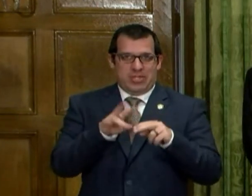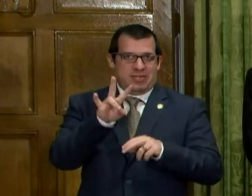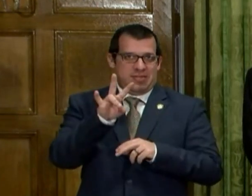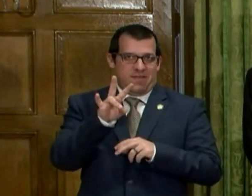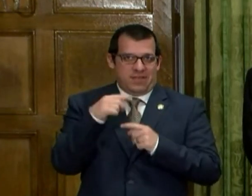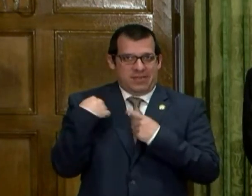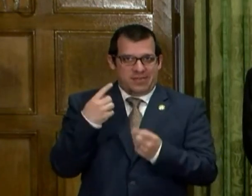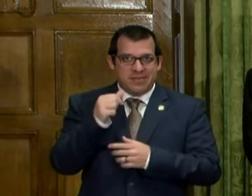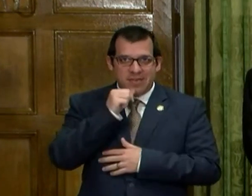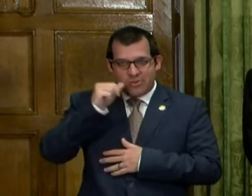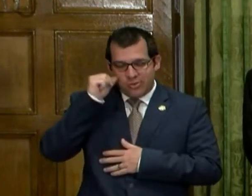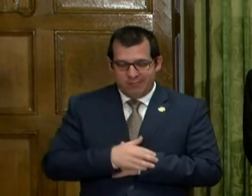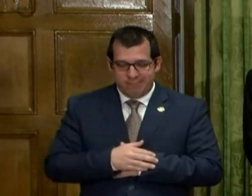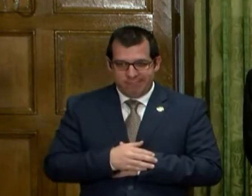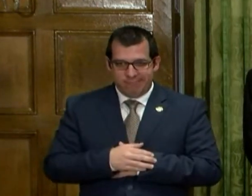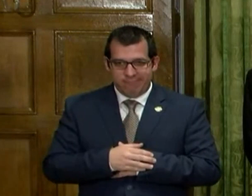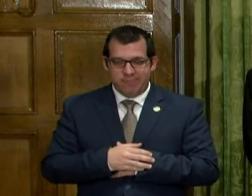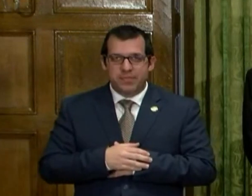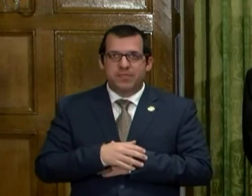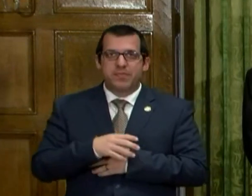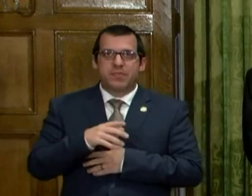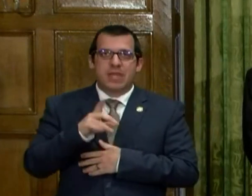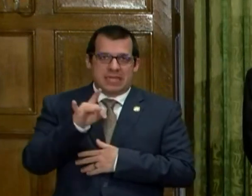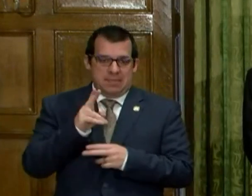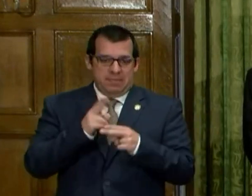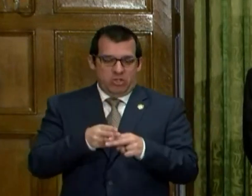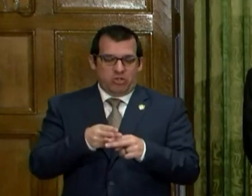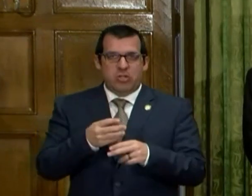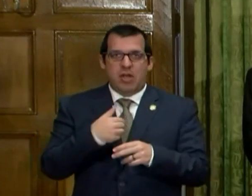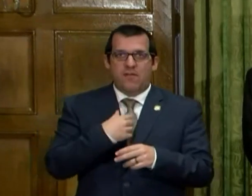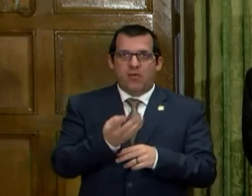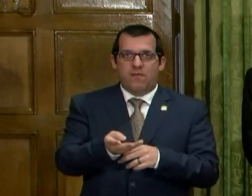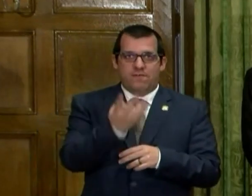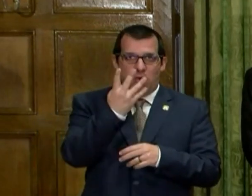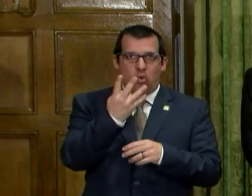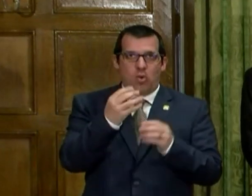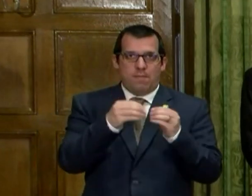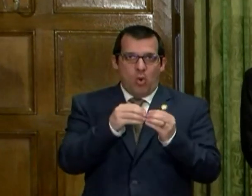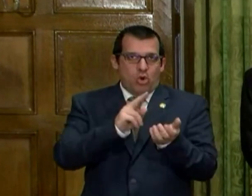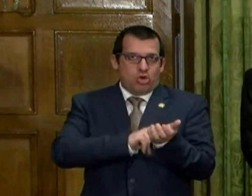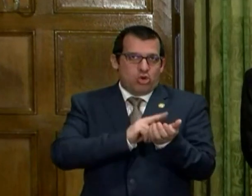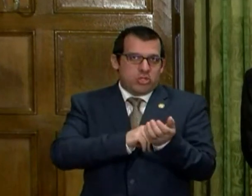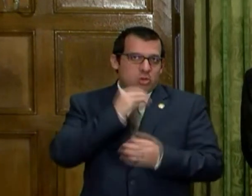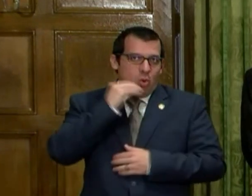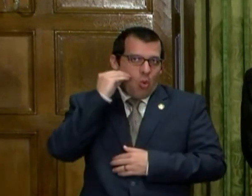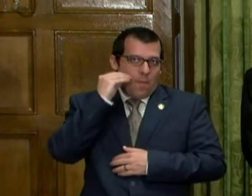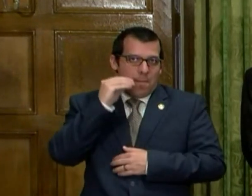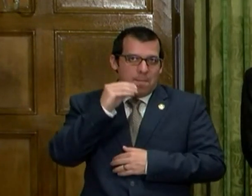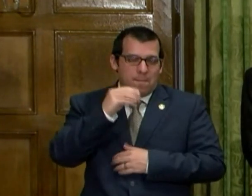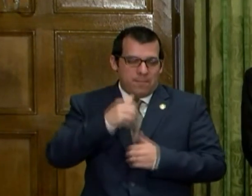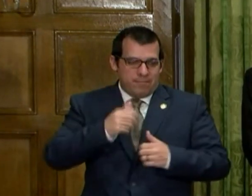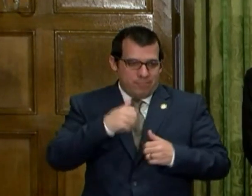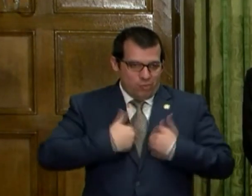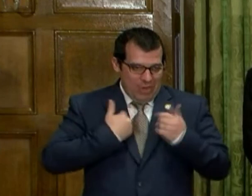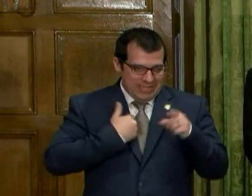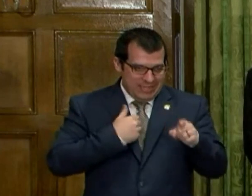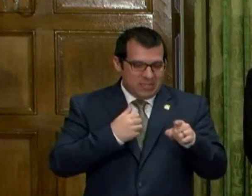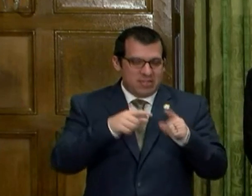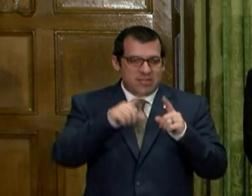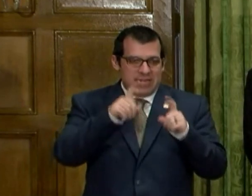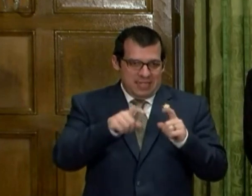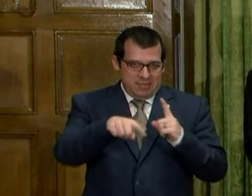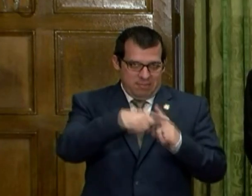yesterday. I did mention that we have 4 additional nursing home residents who have tested positive. 2 of